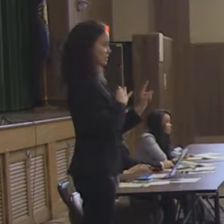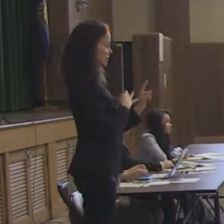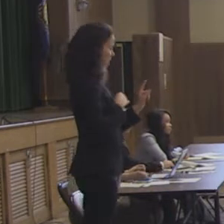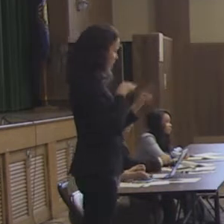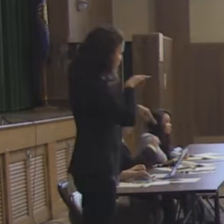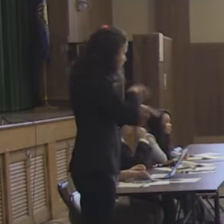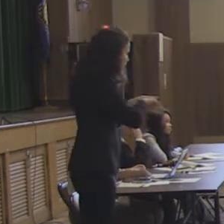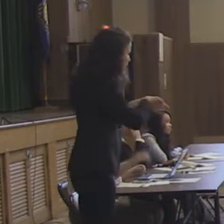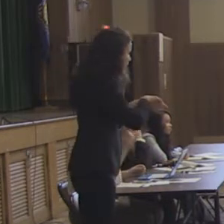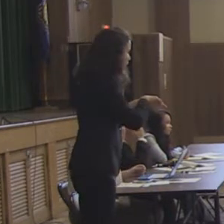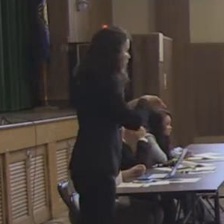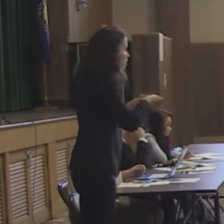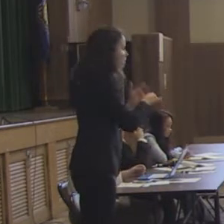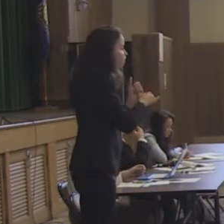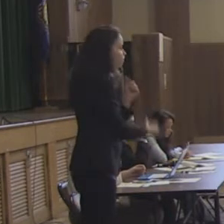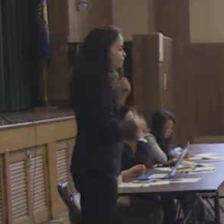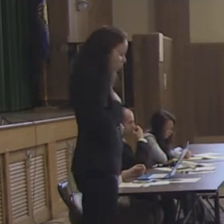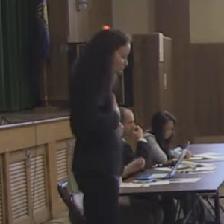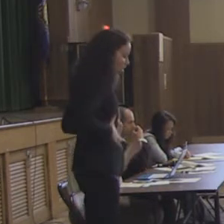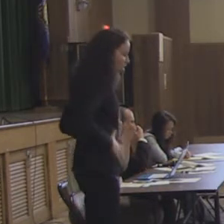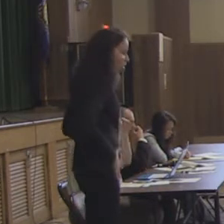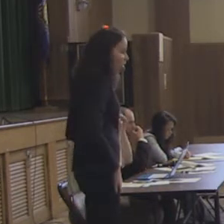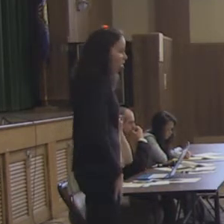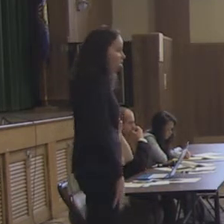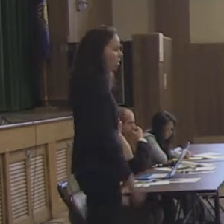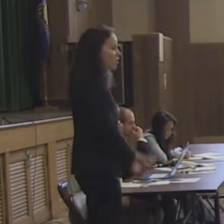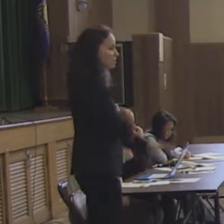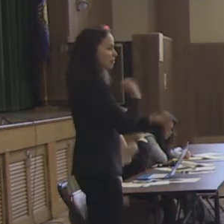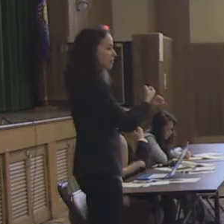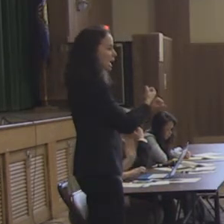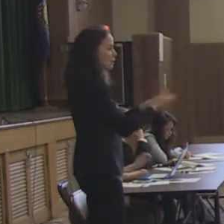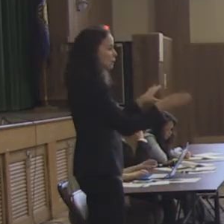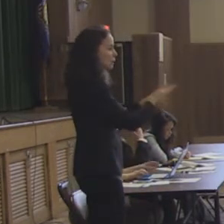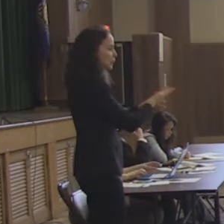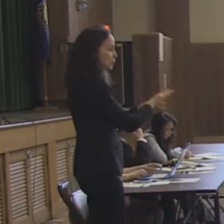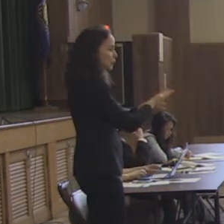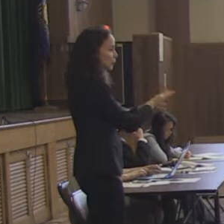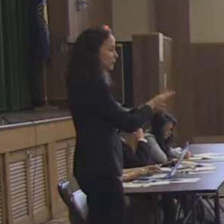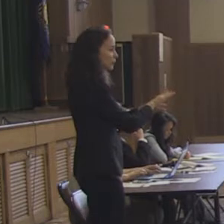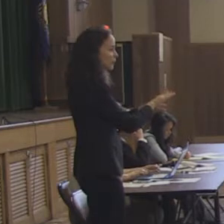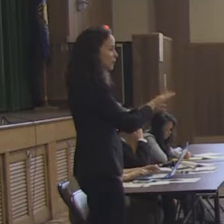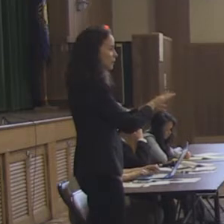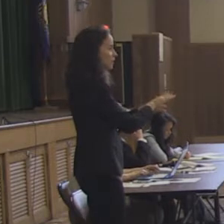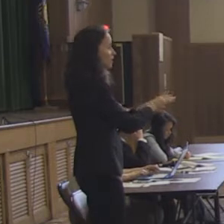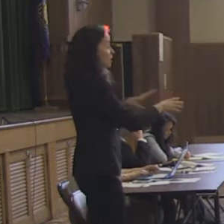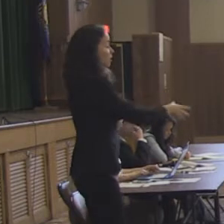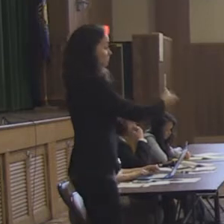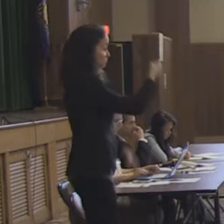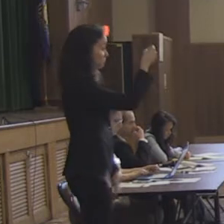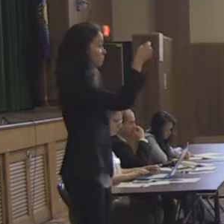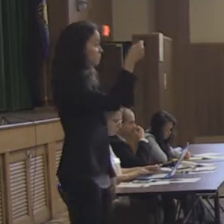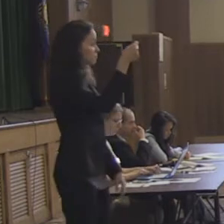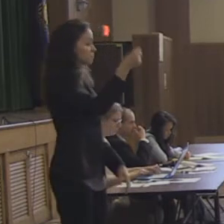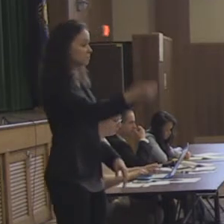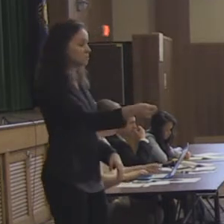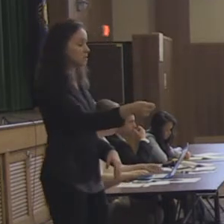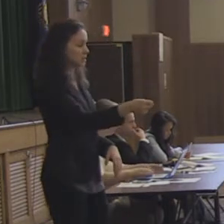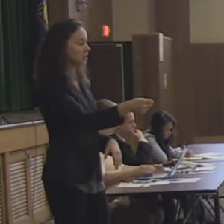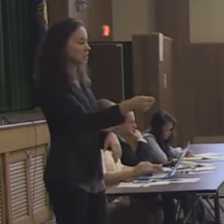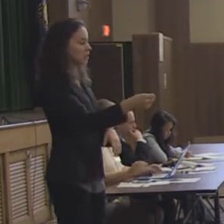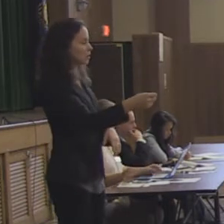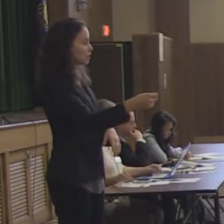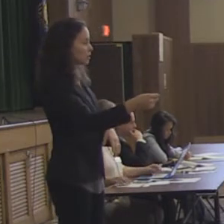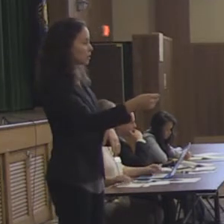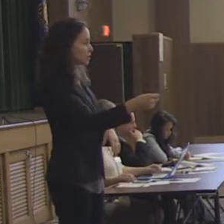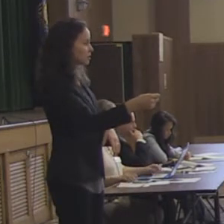in feces and locked in a room. Of course, they were taken out of that setting. But are there others out there in